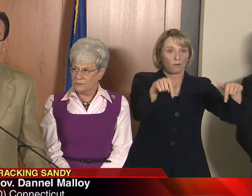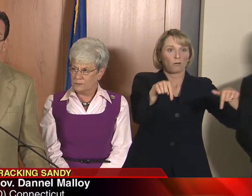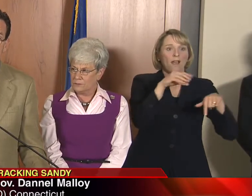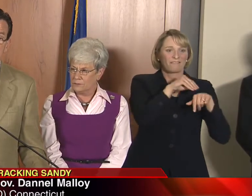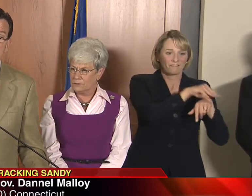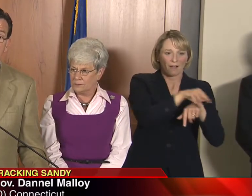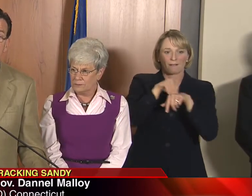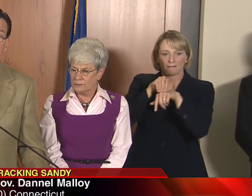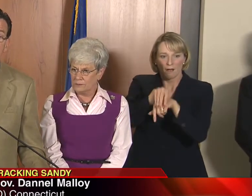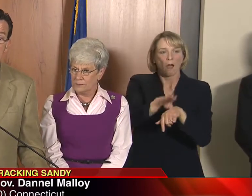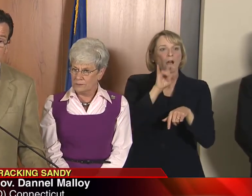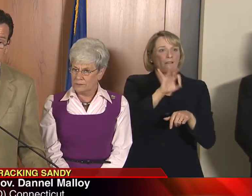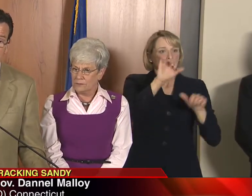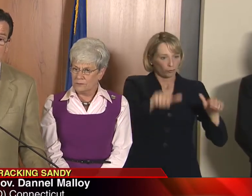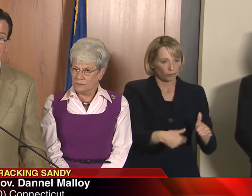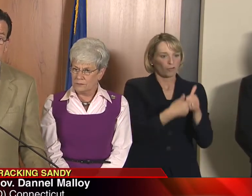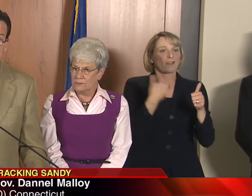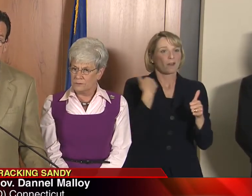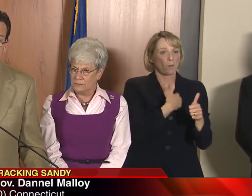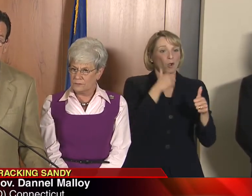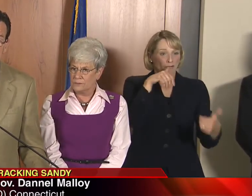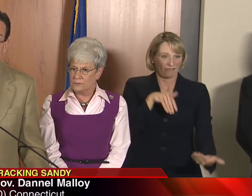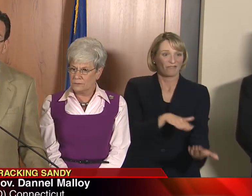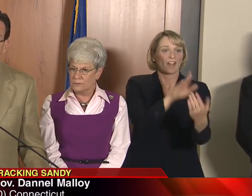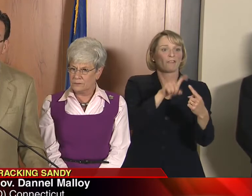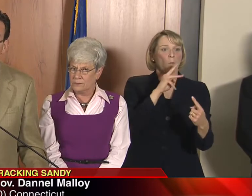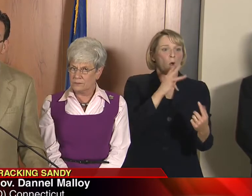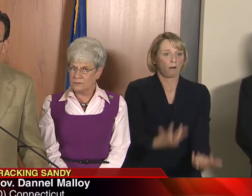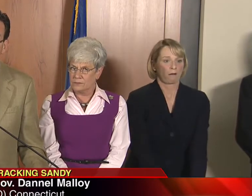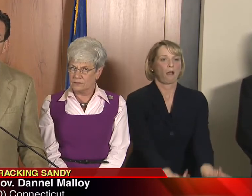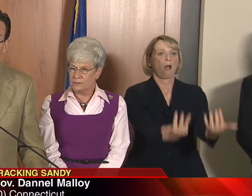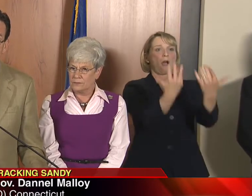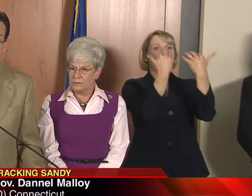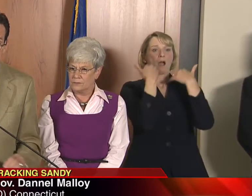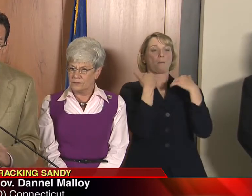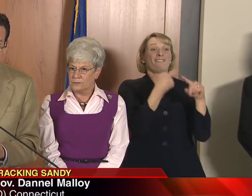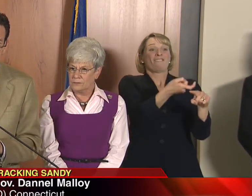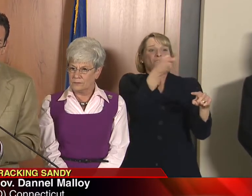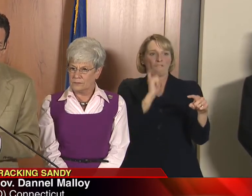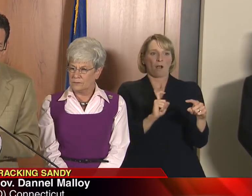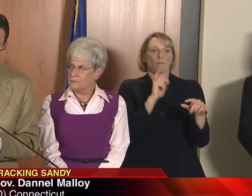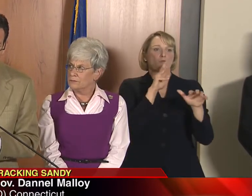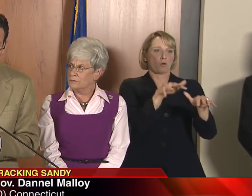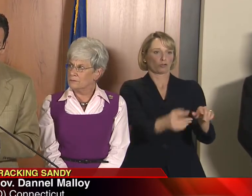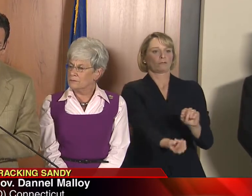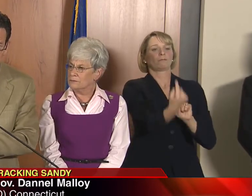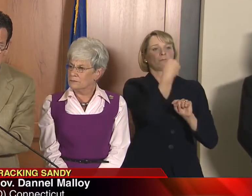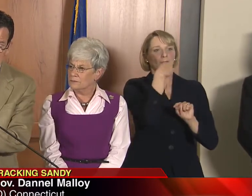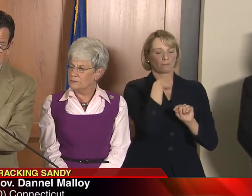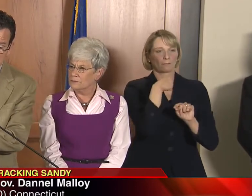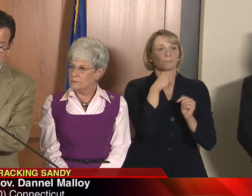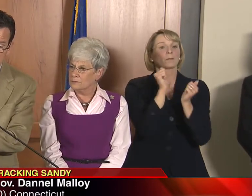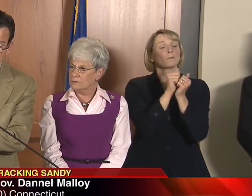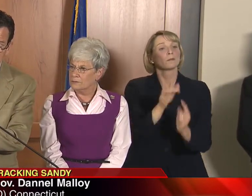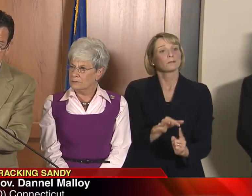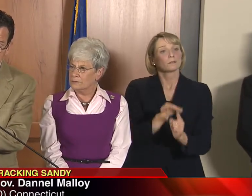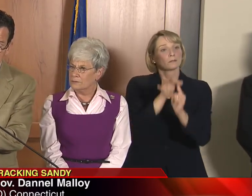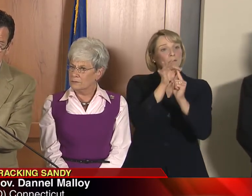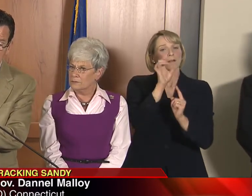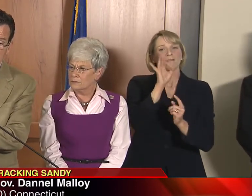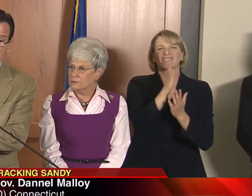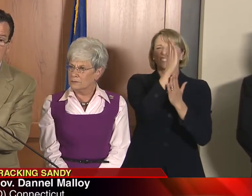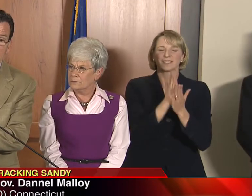of the challenges coming up from the opposite direction. Having said that, with the exception